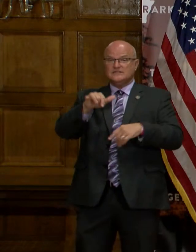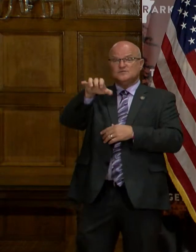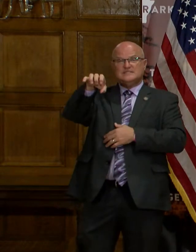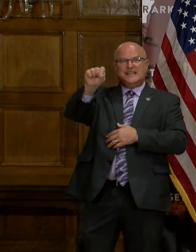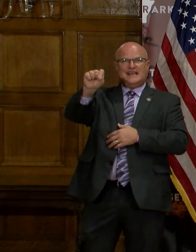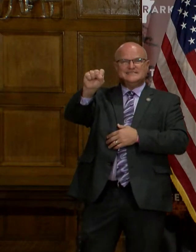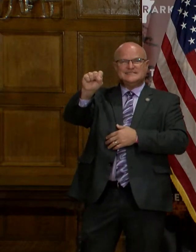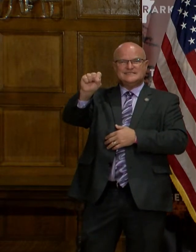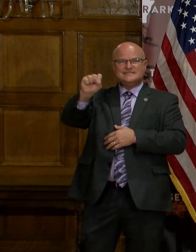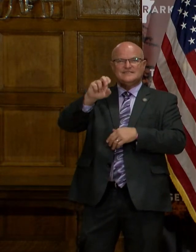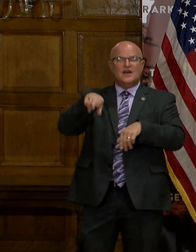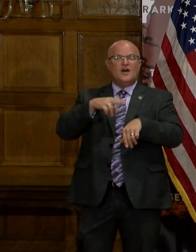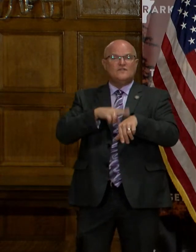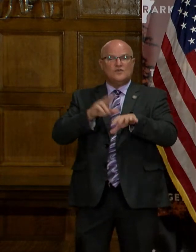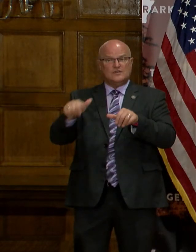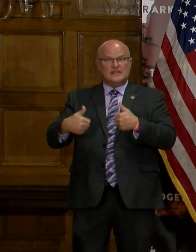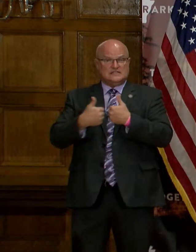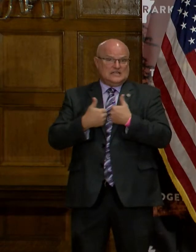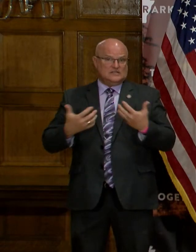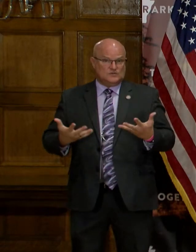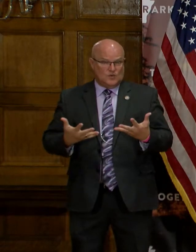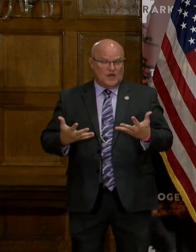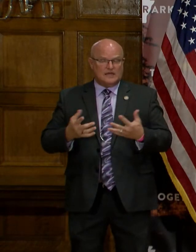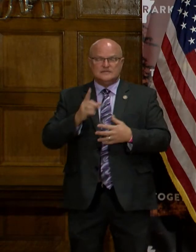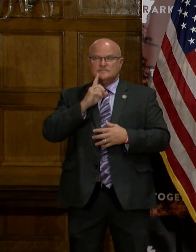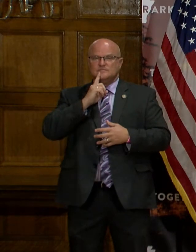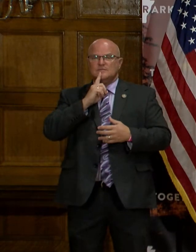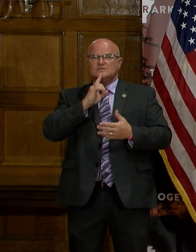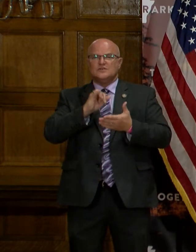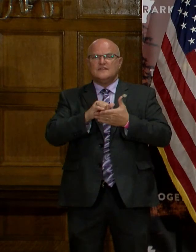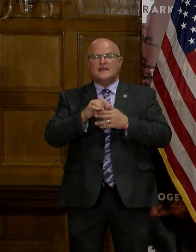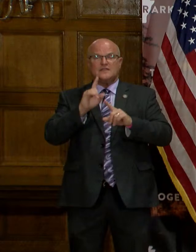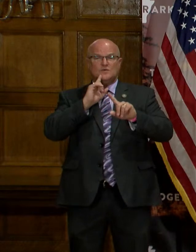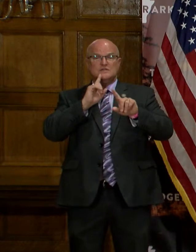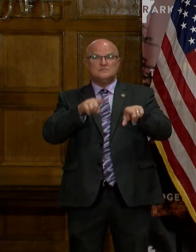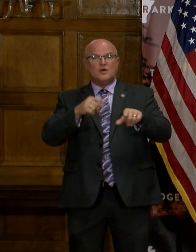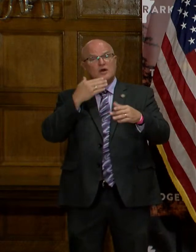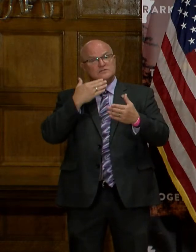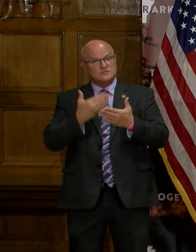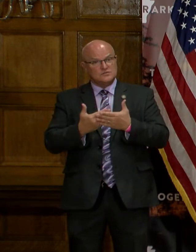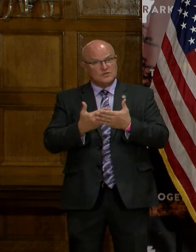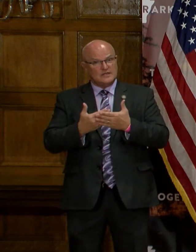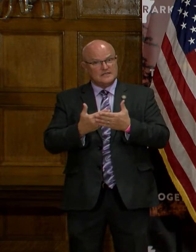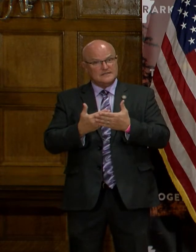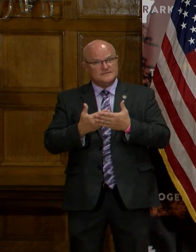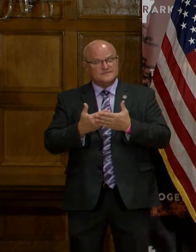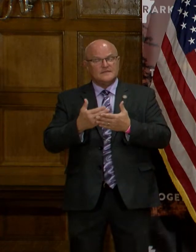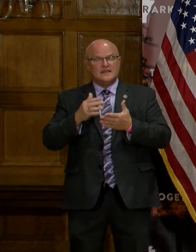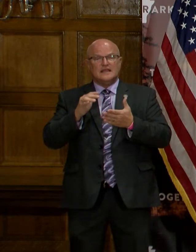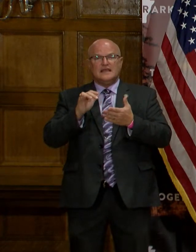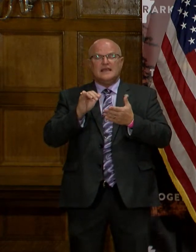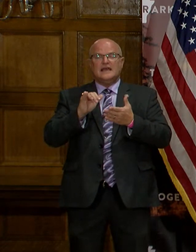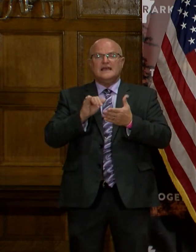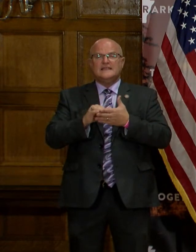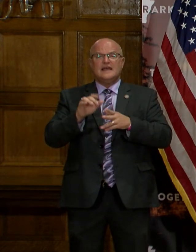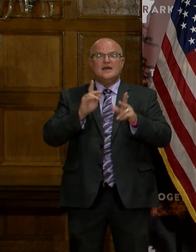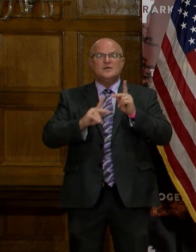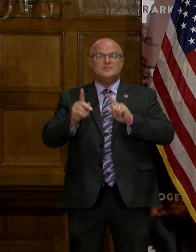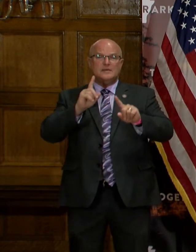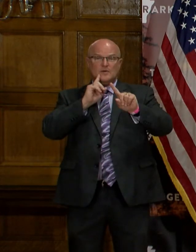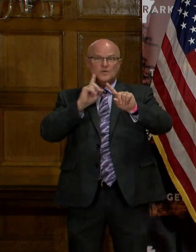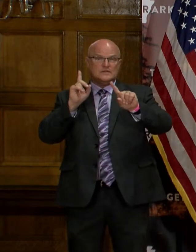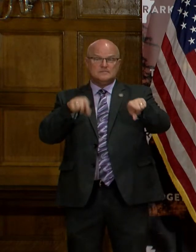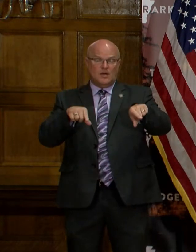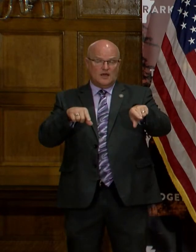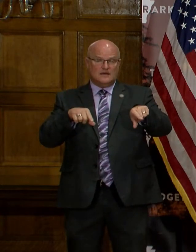yes. Of course, the challenge is making sure that the response rate is good and that people